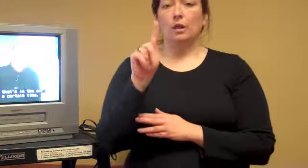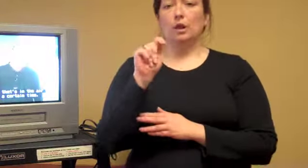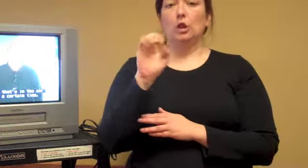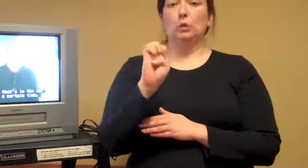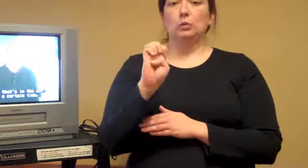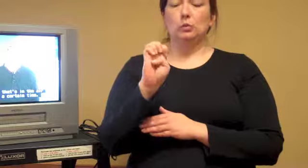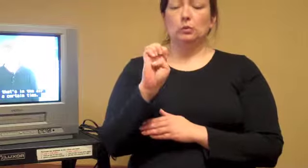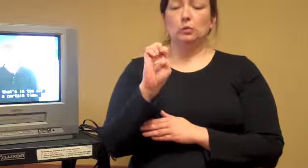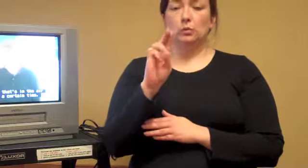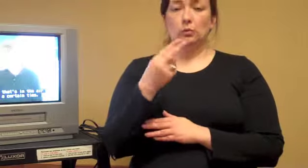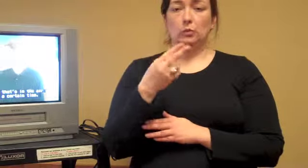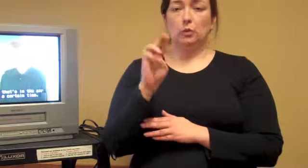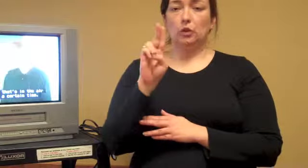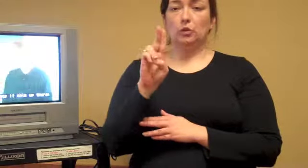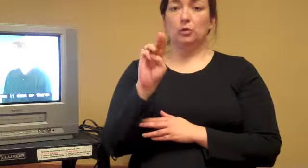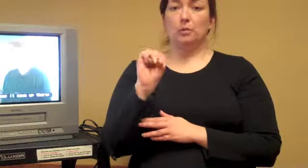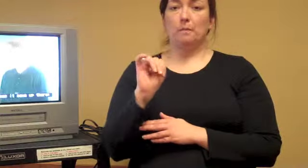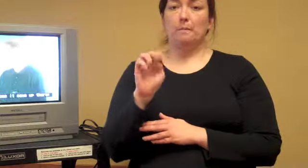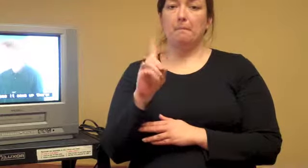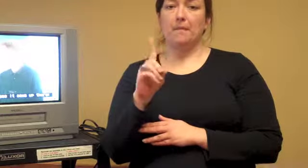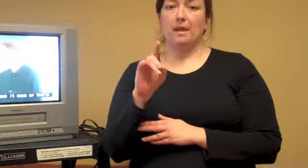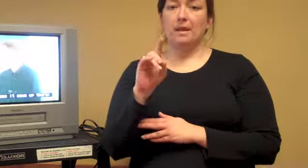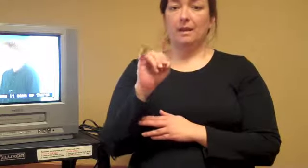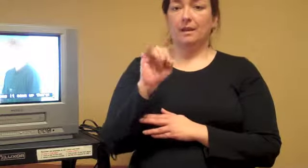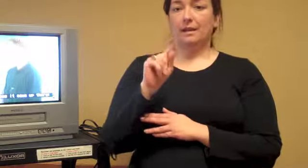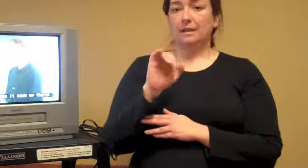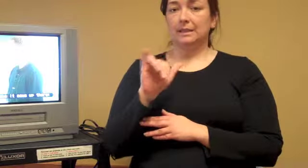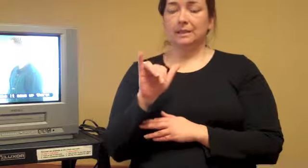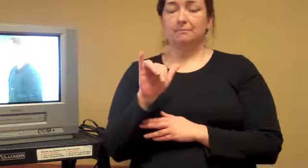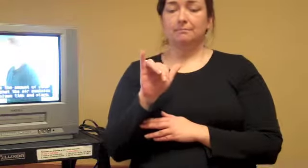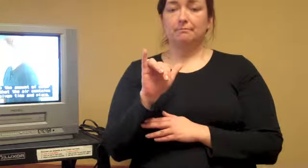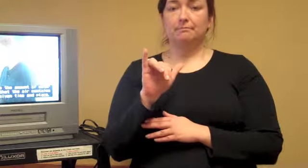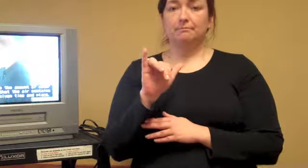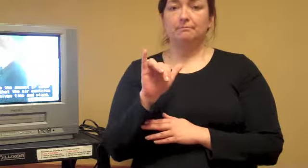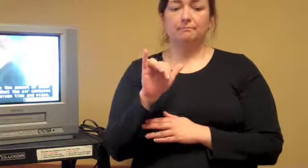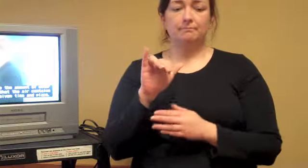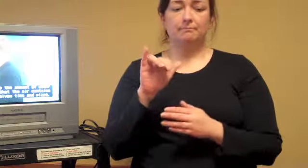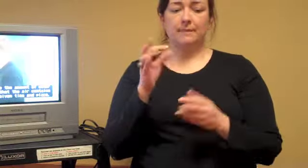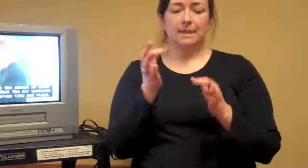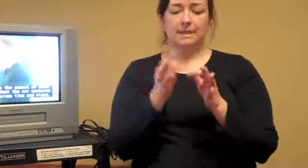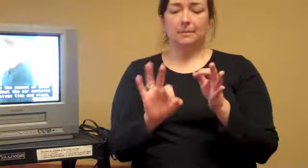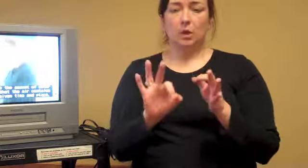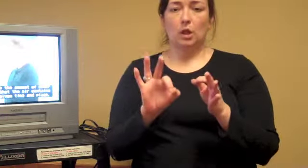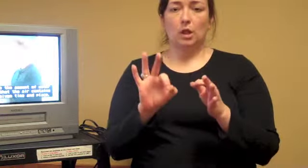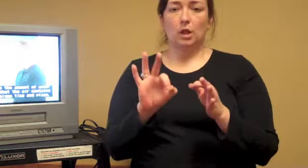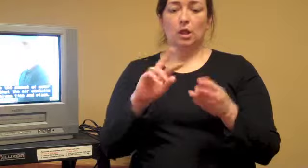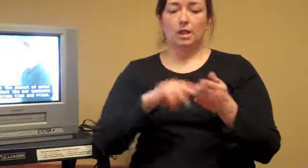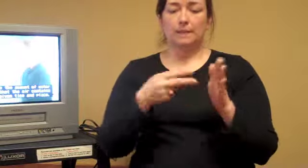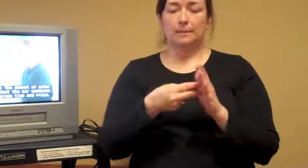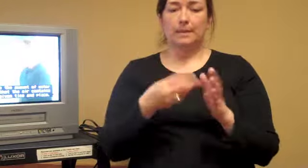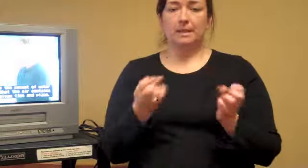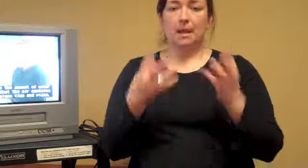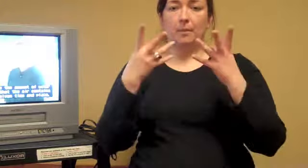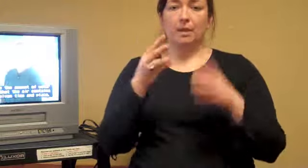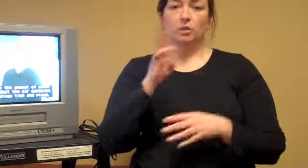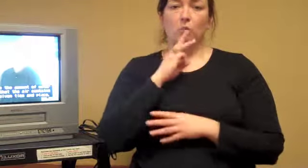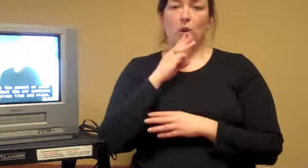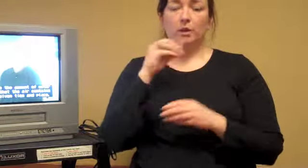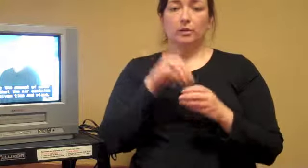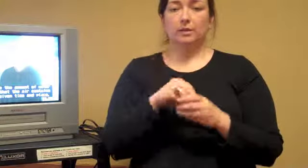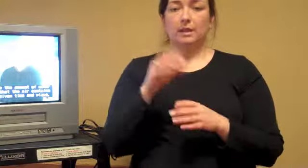in the air at a certain time. Or I guess that's up there. Measure the amount of water vapor that the air contains at any given time and